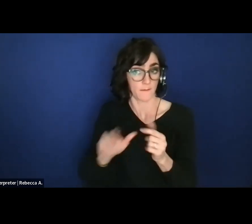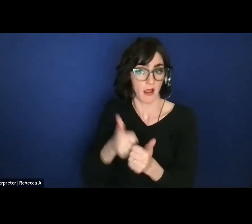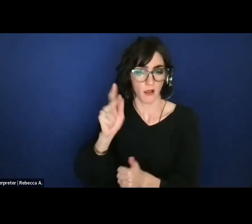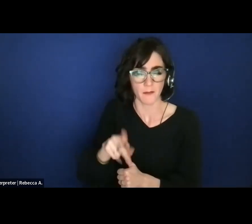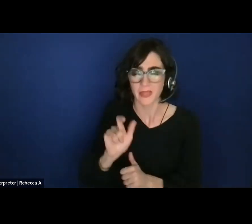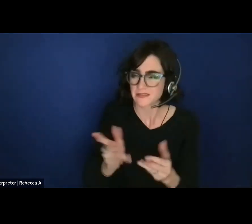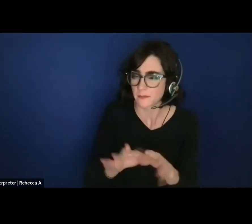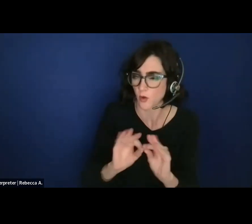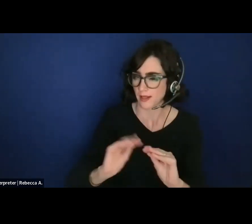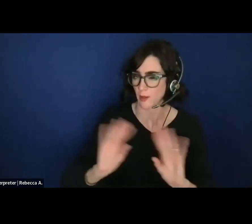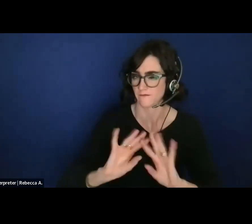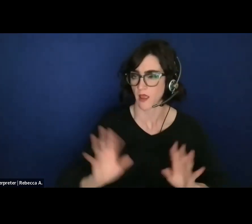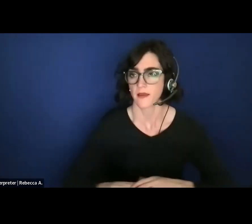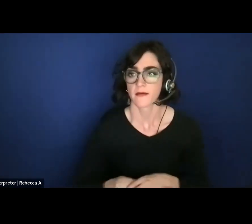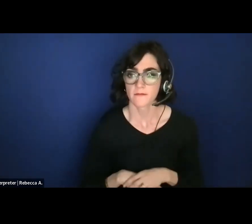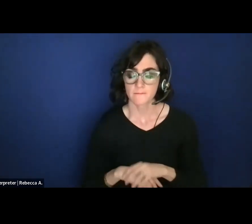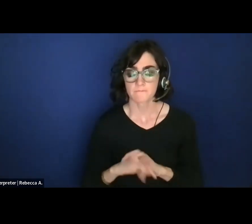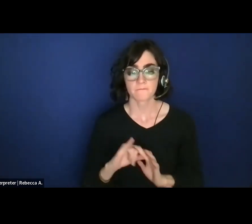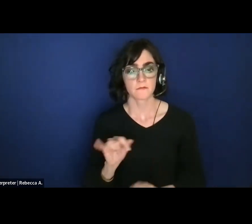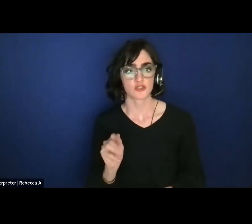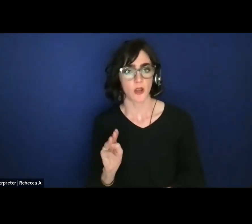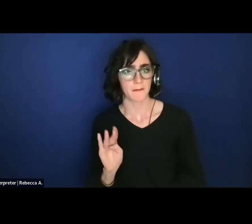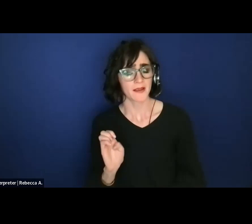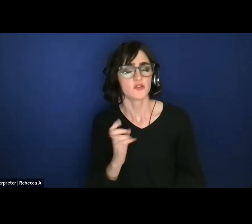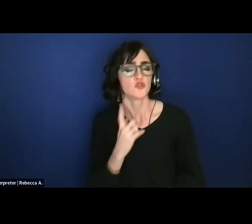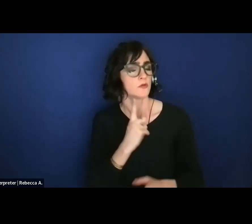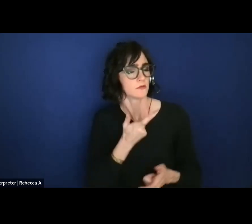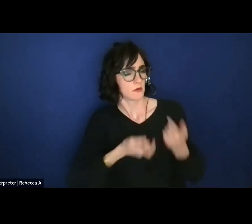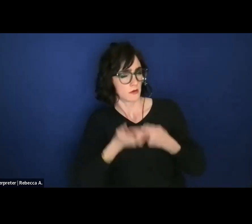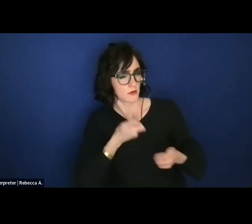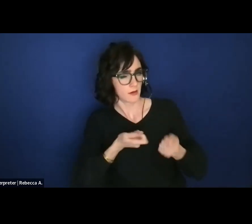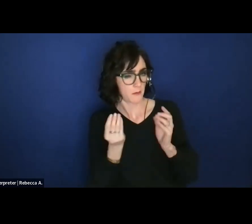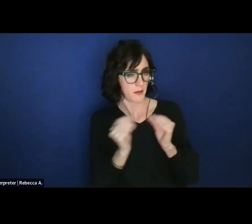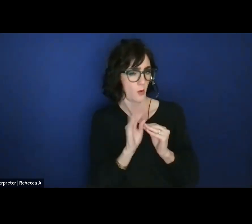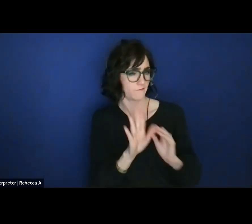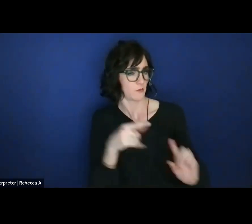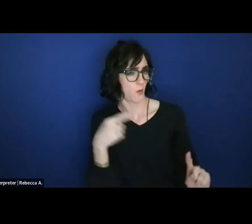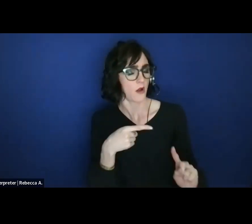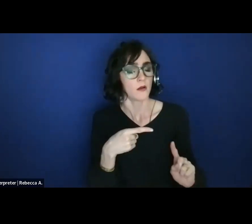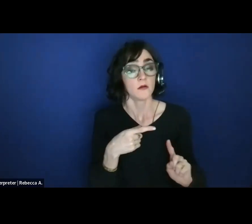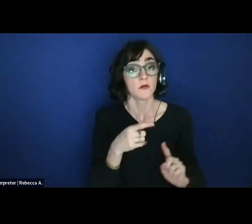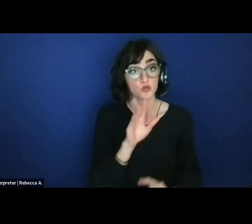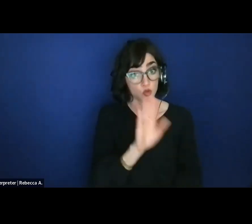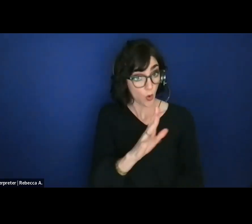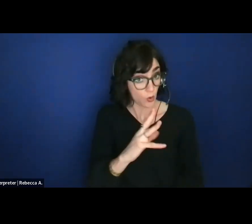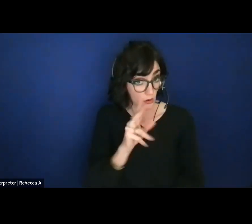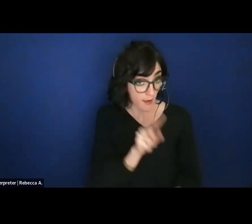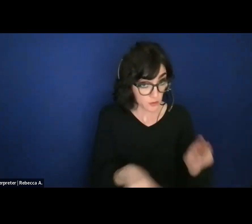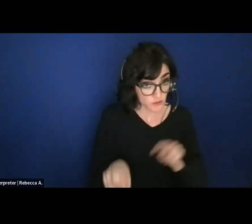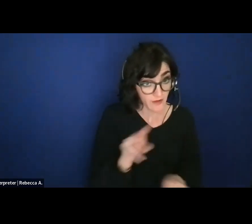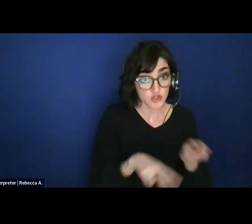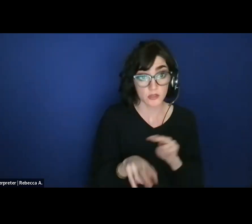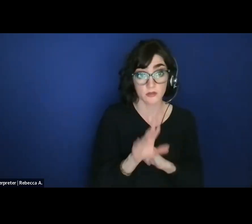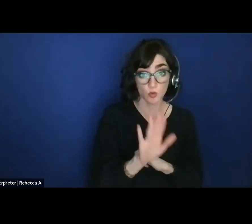So Kim, just to probe your point a little more, is your experience, your observation